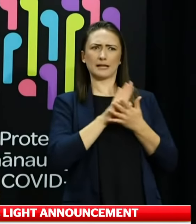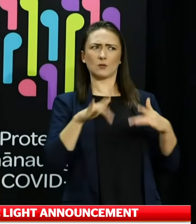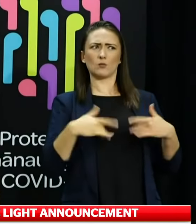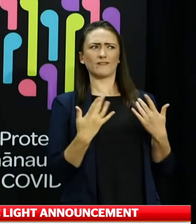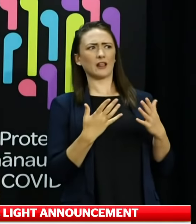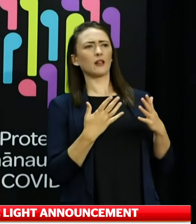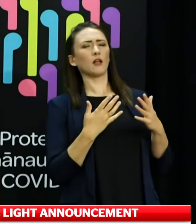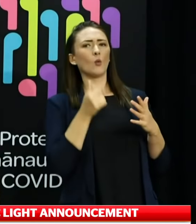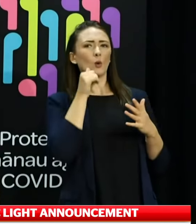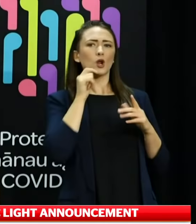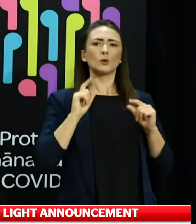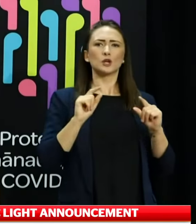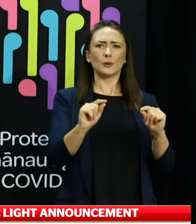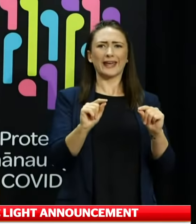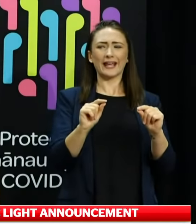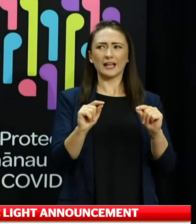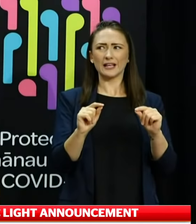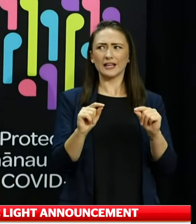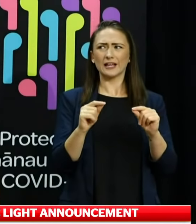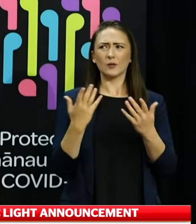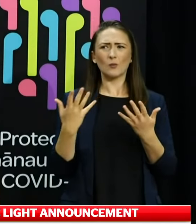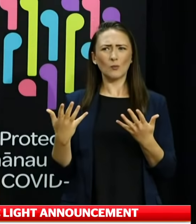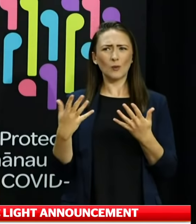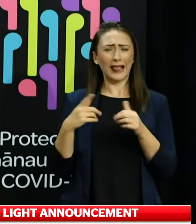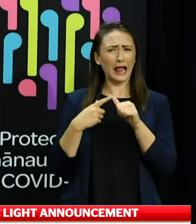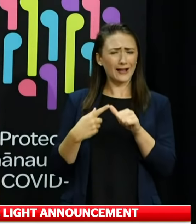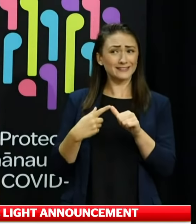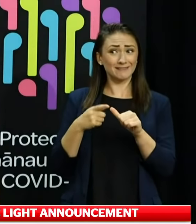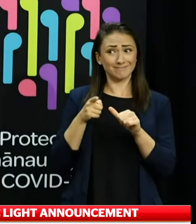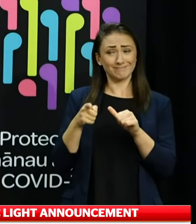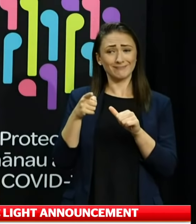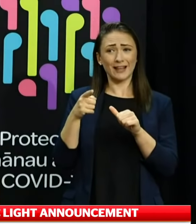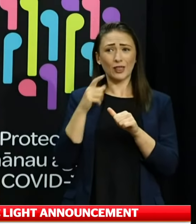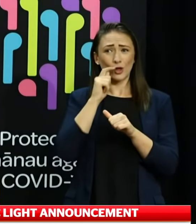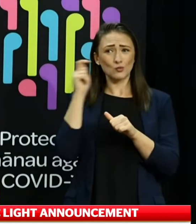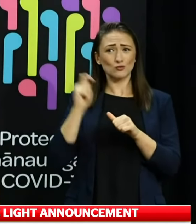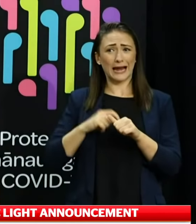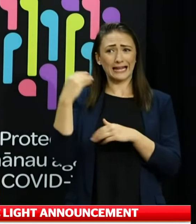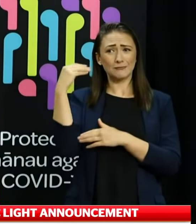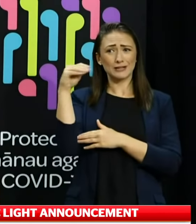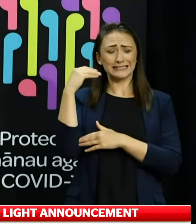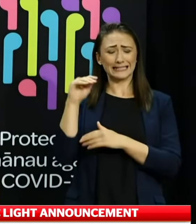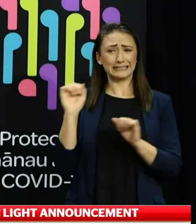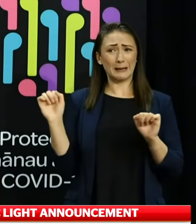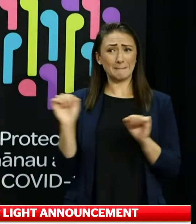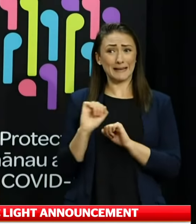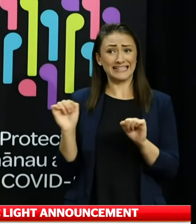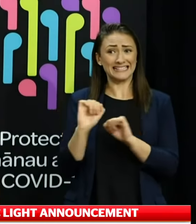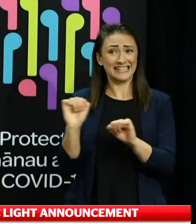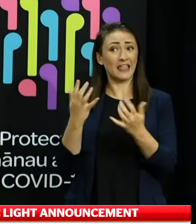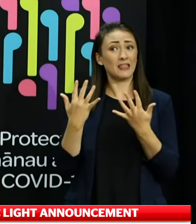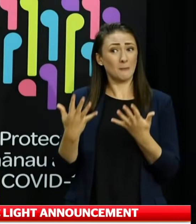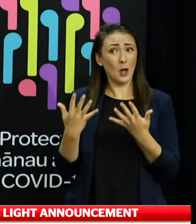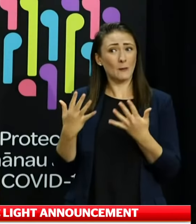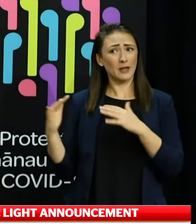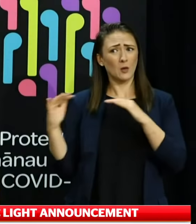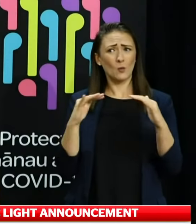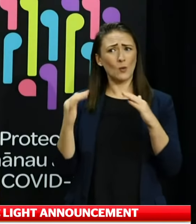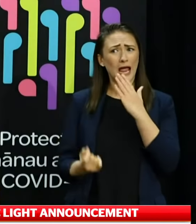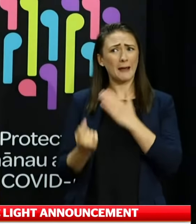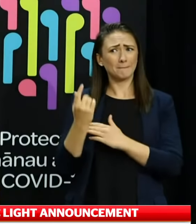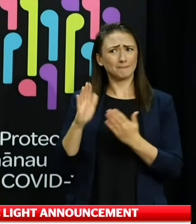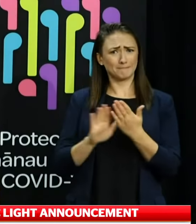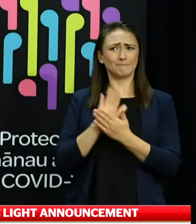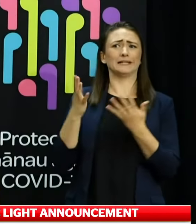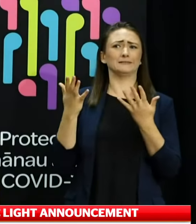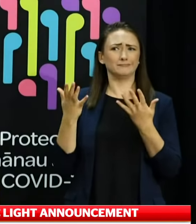guy. I think we've got to acknowledge that there's quite a lot happening for him at the moment, and I wouldn't want to put him in a position where we